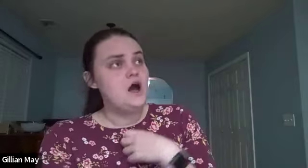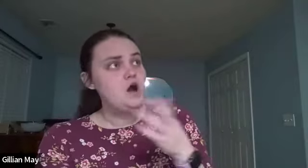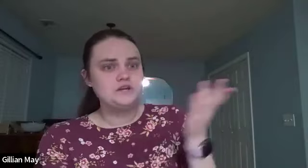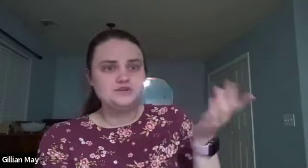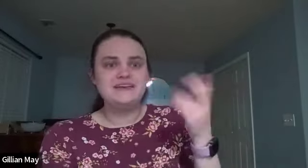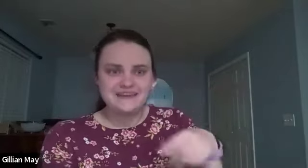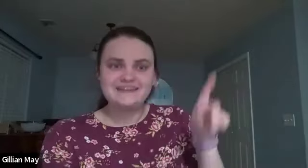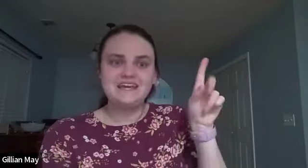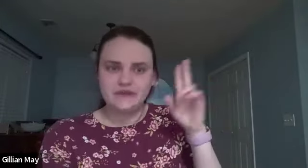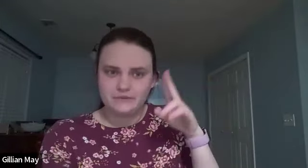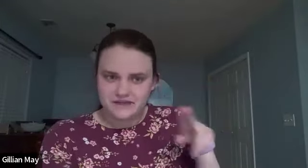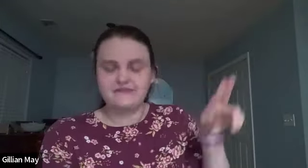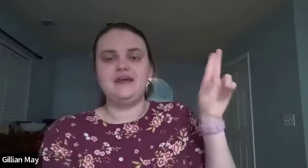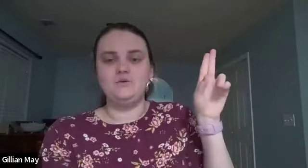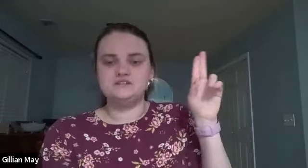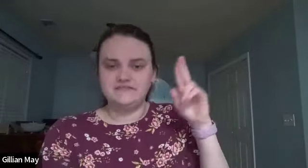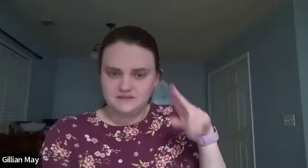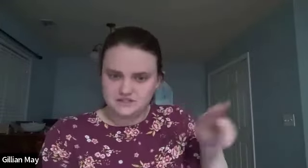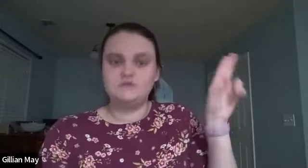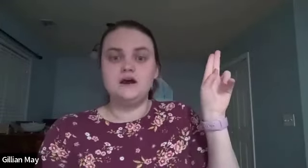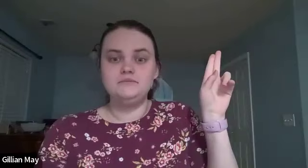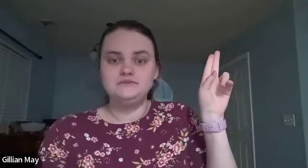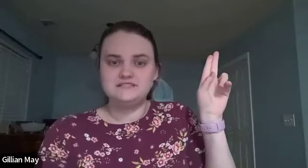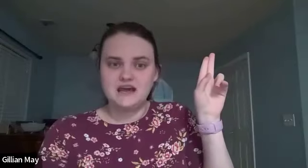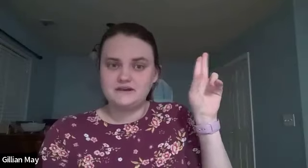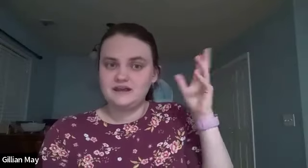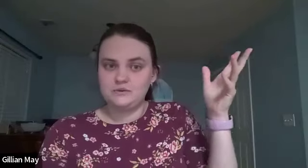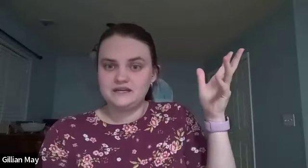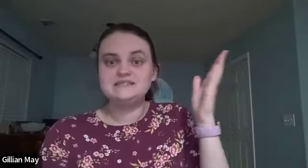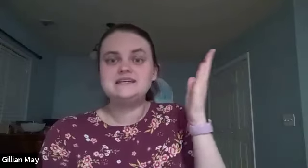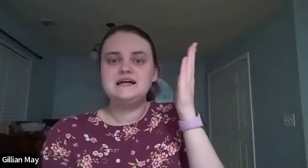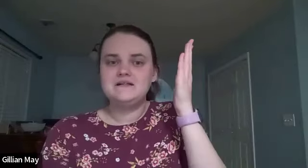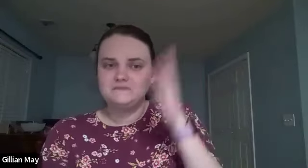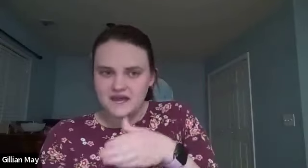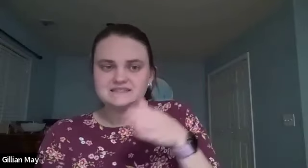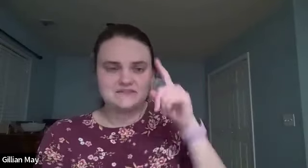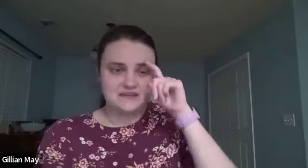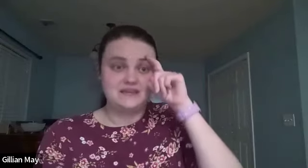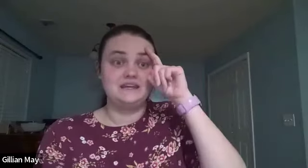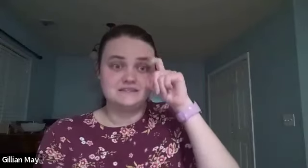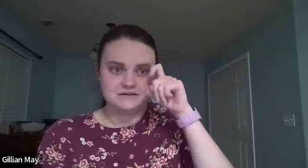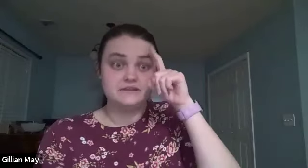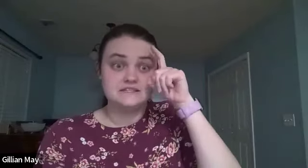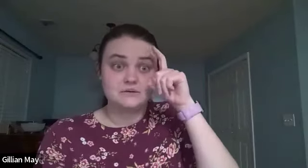oh, are you Katie? And like we have that almost like that tone up to have an open end. That's the thing in ASL is going